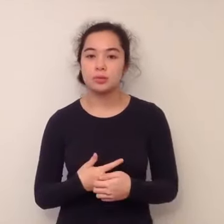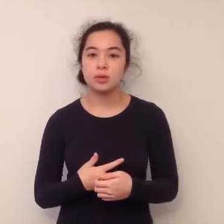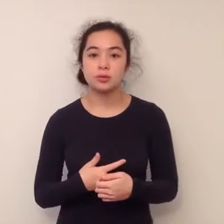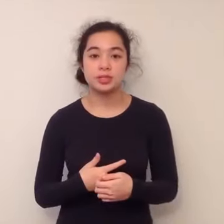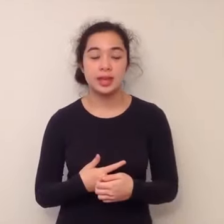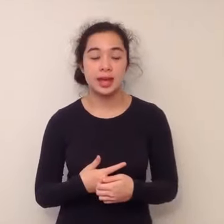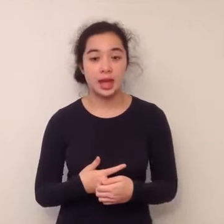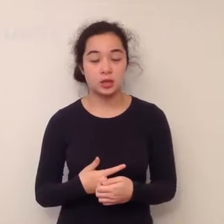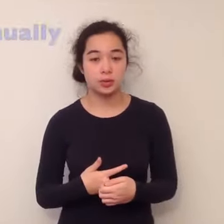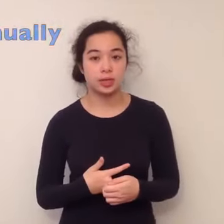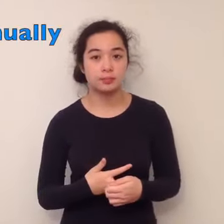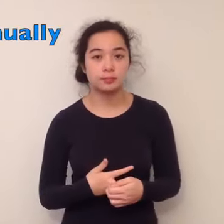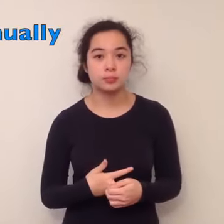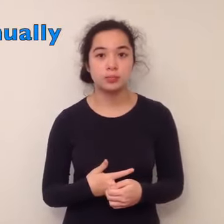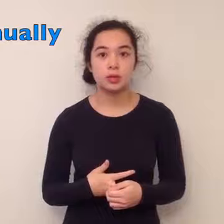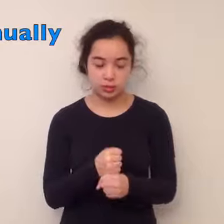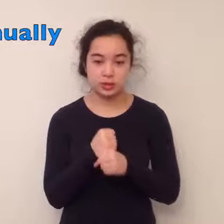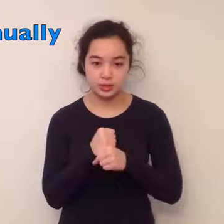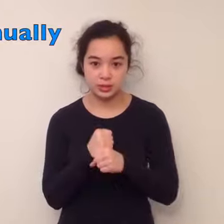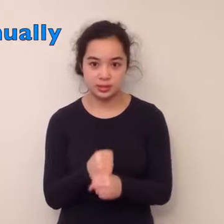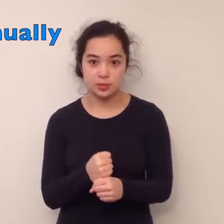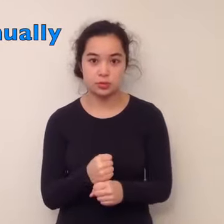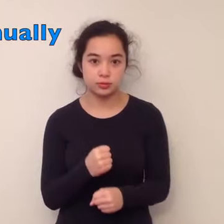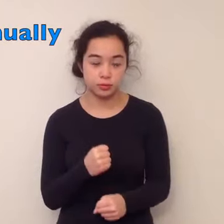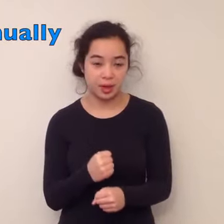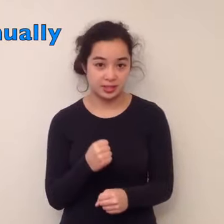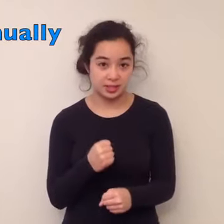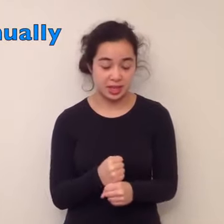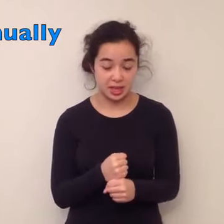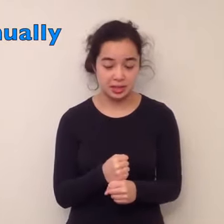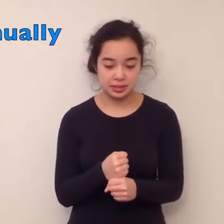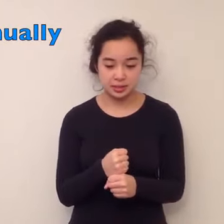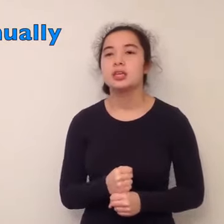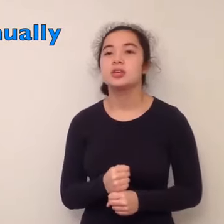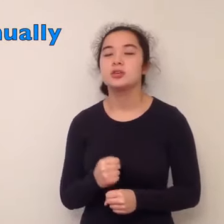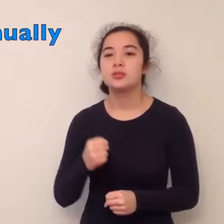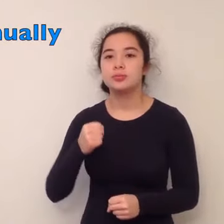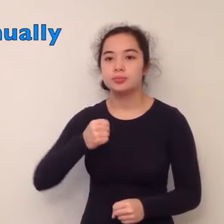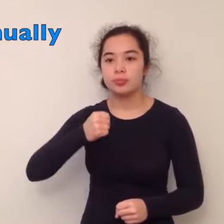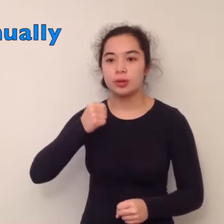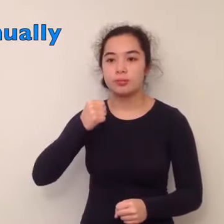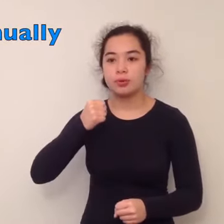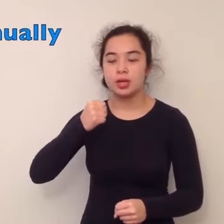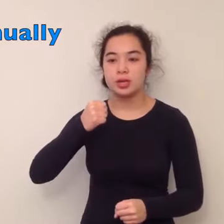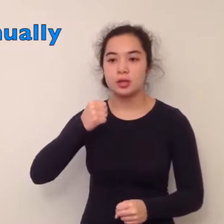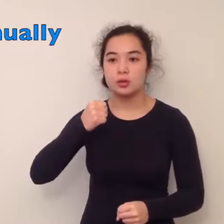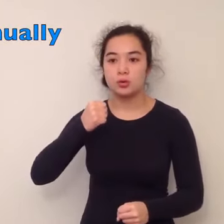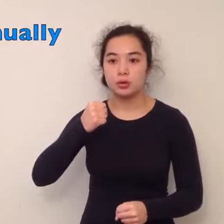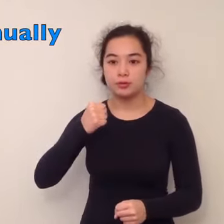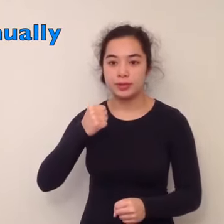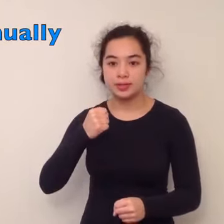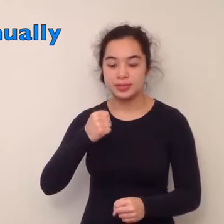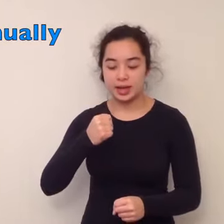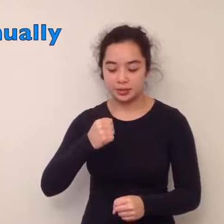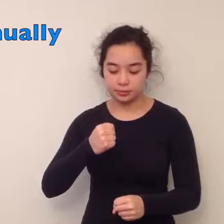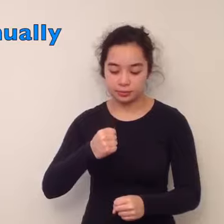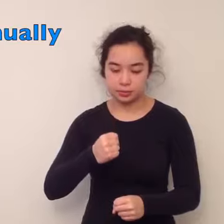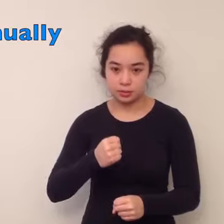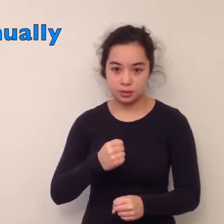when you want to say annually, it's in the same sort of format as the year. You bring your fists down,